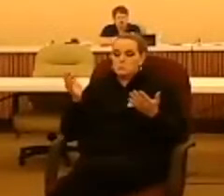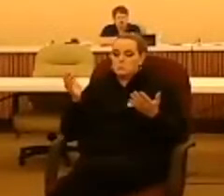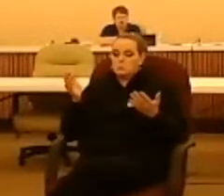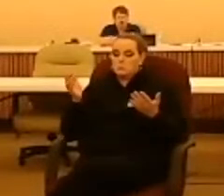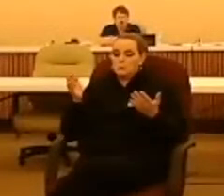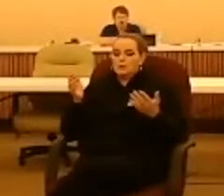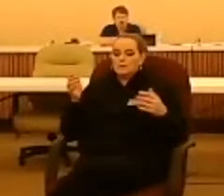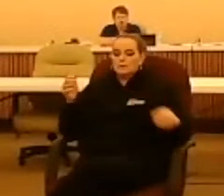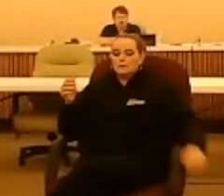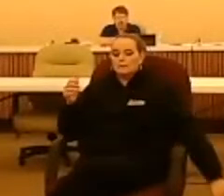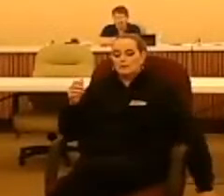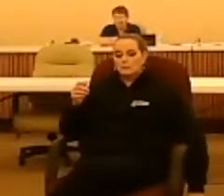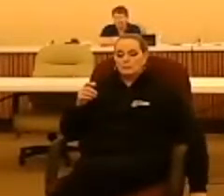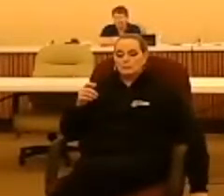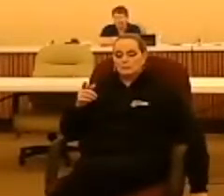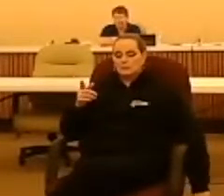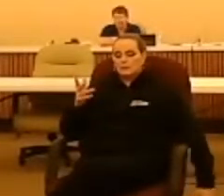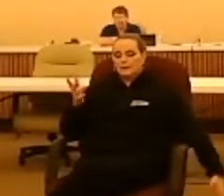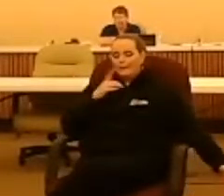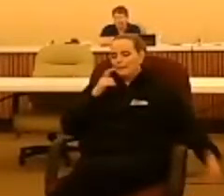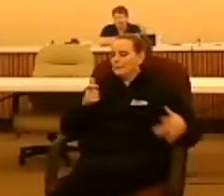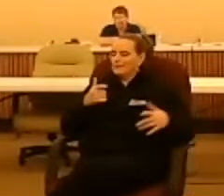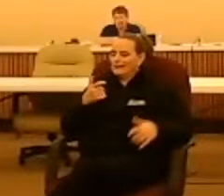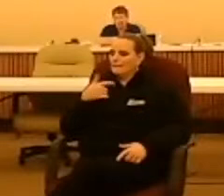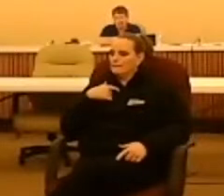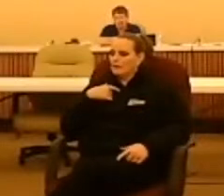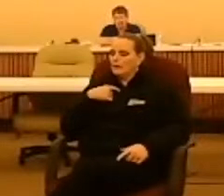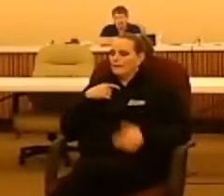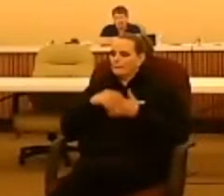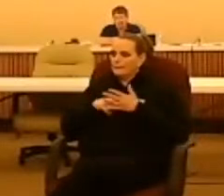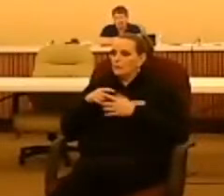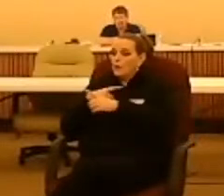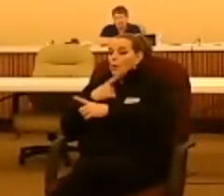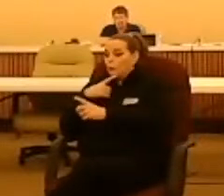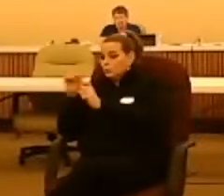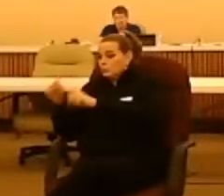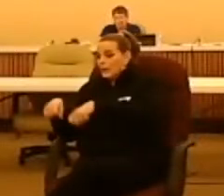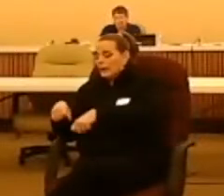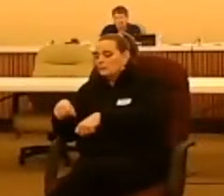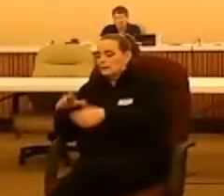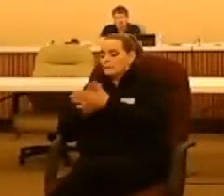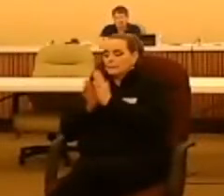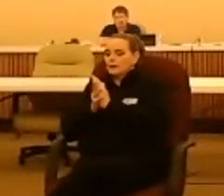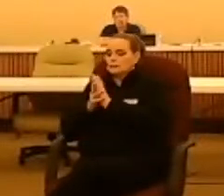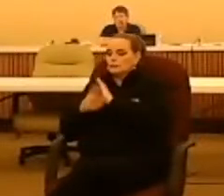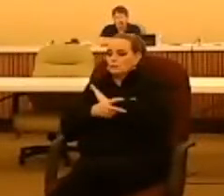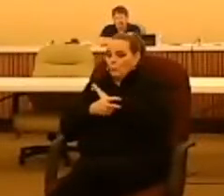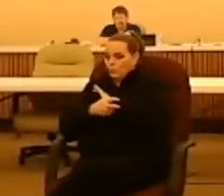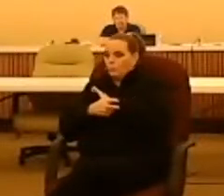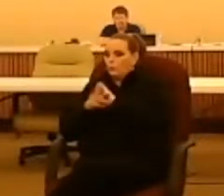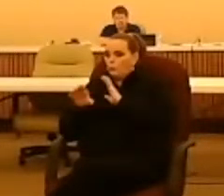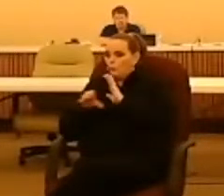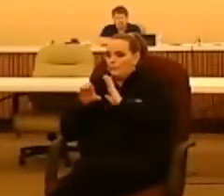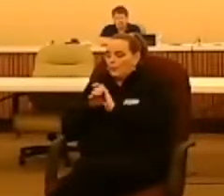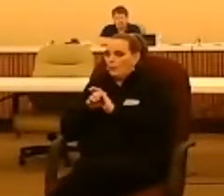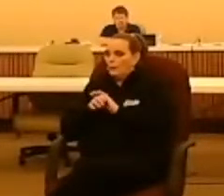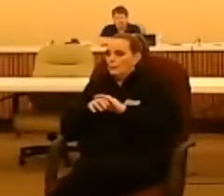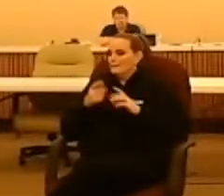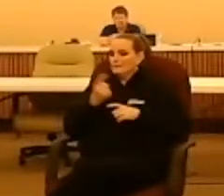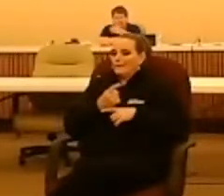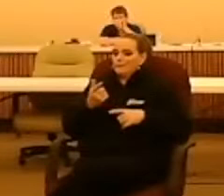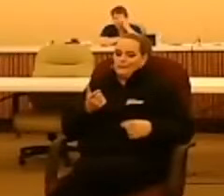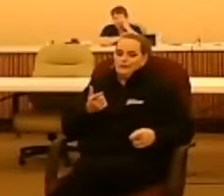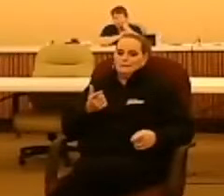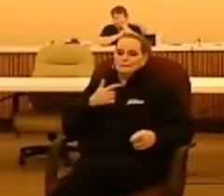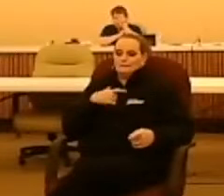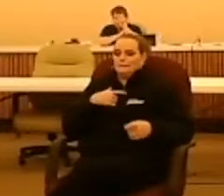there's essentially no fine associated with that. Well, there could be if it becomes a criminal matter, like misappropriation of